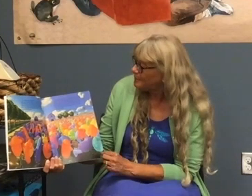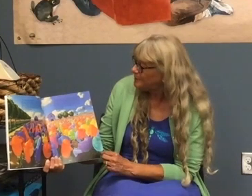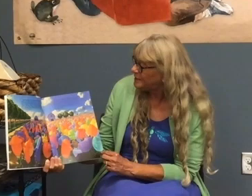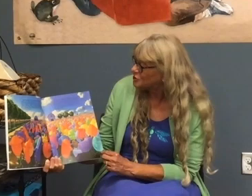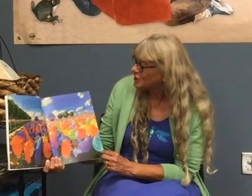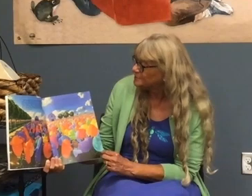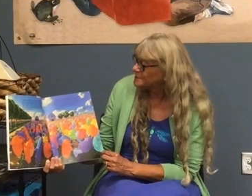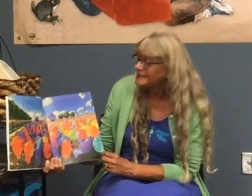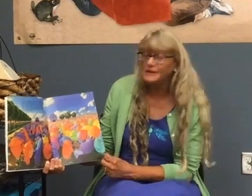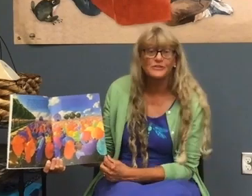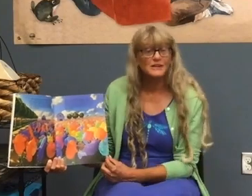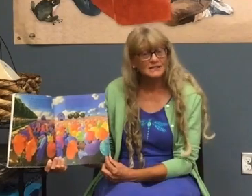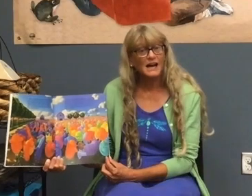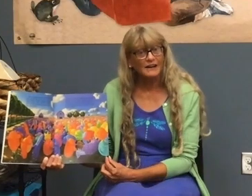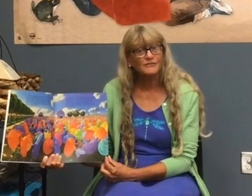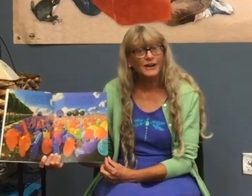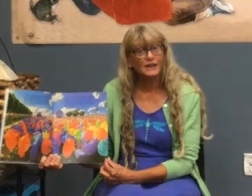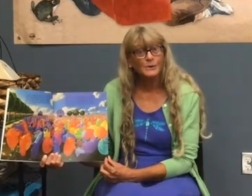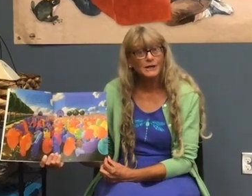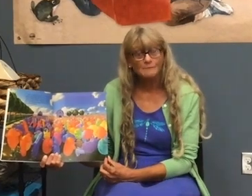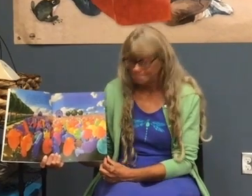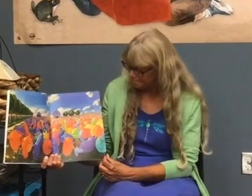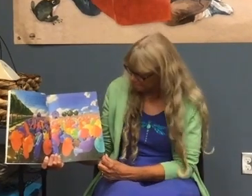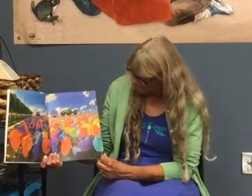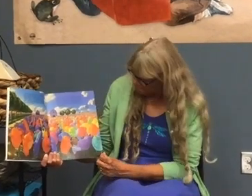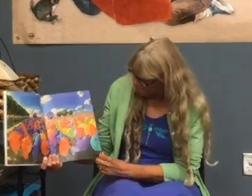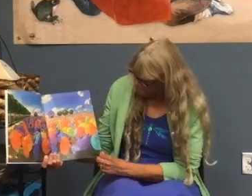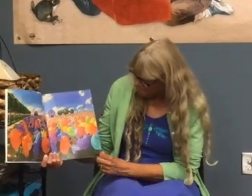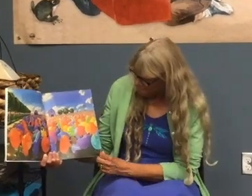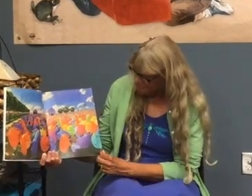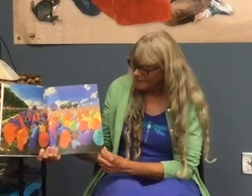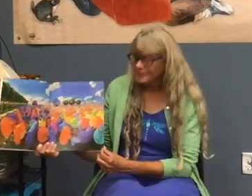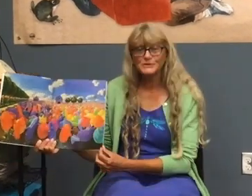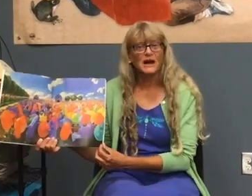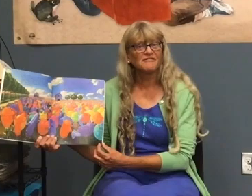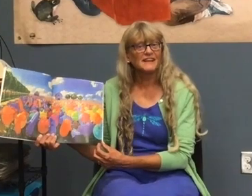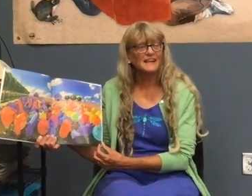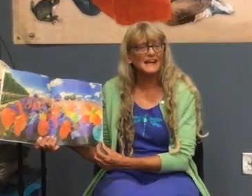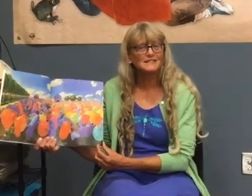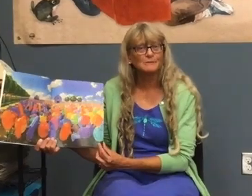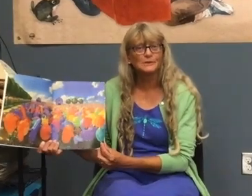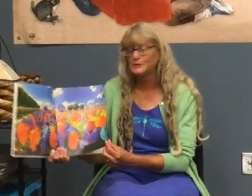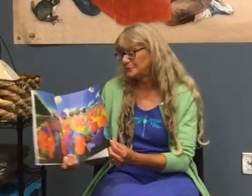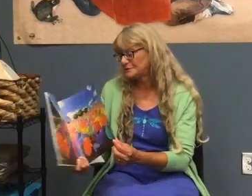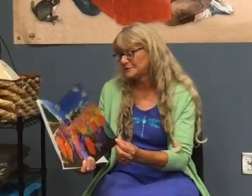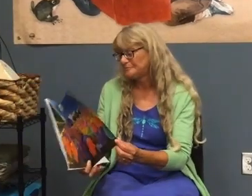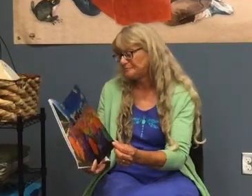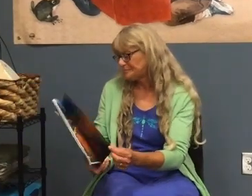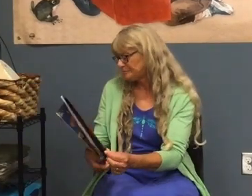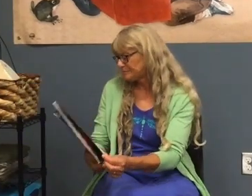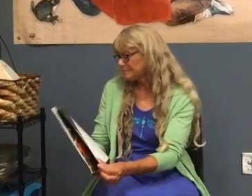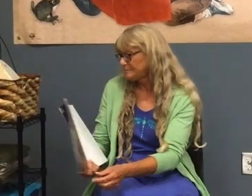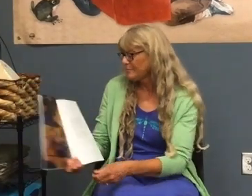monster balloons with his great big sharp teeth. In time for Halloween. Those are fantastic balloons.